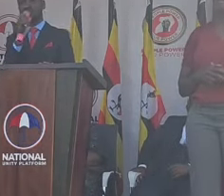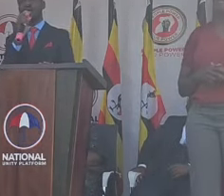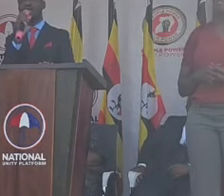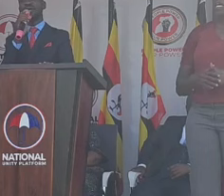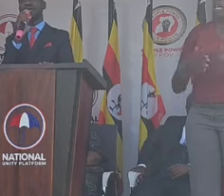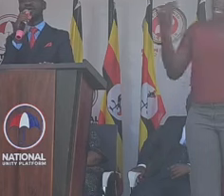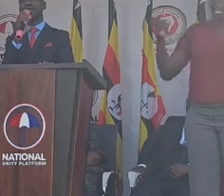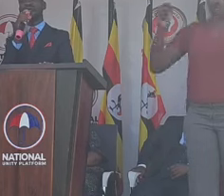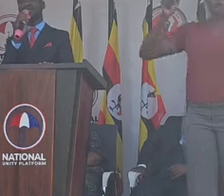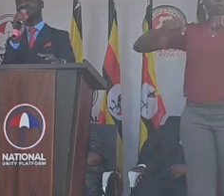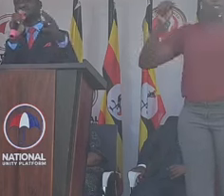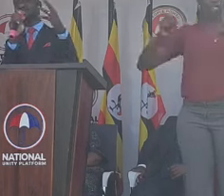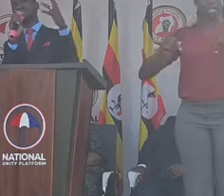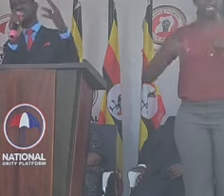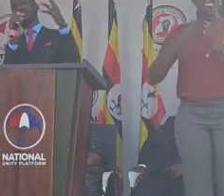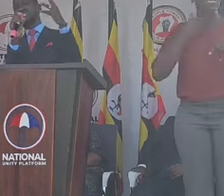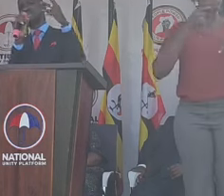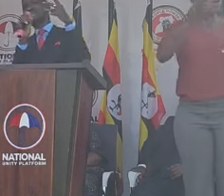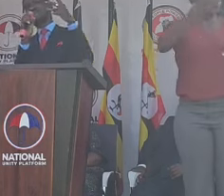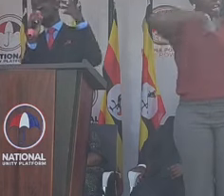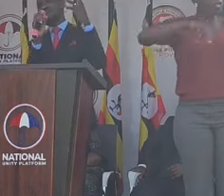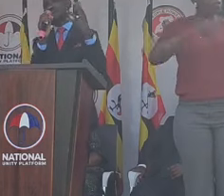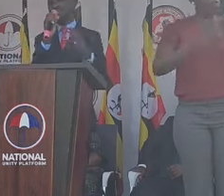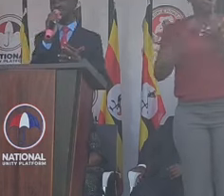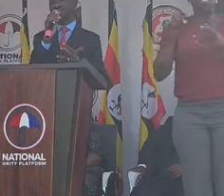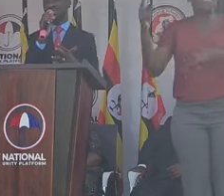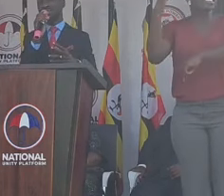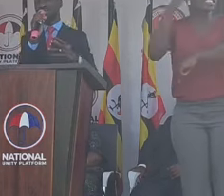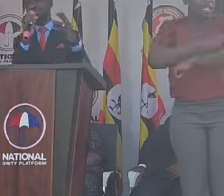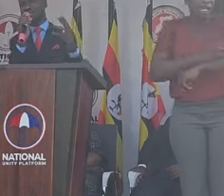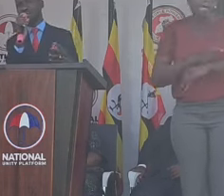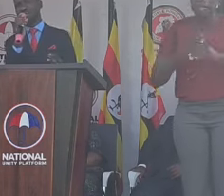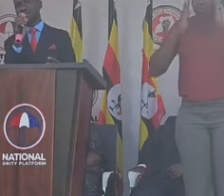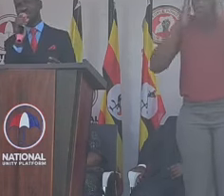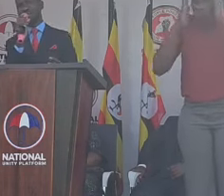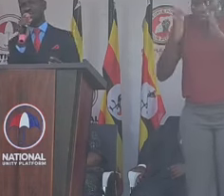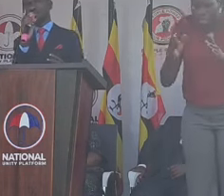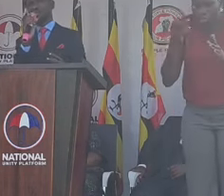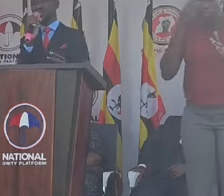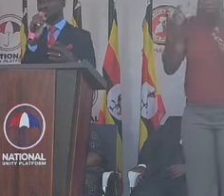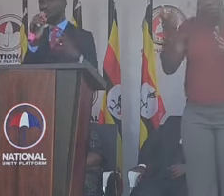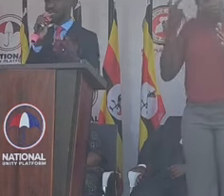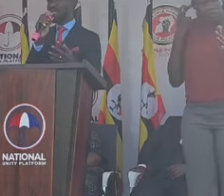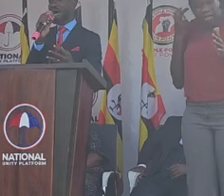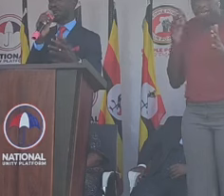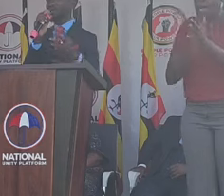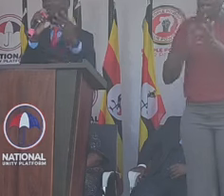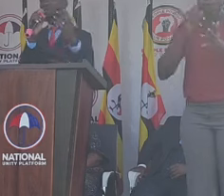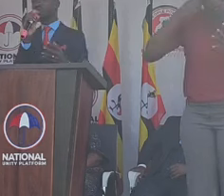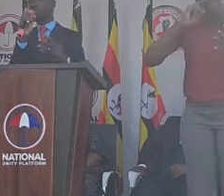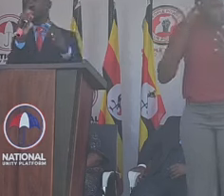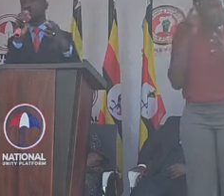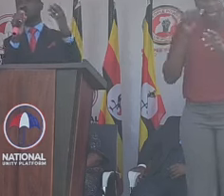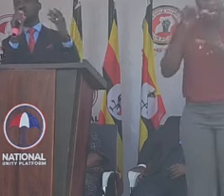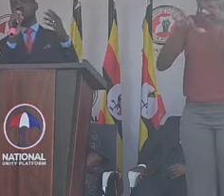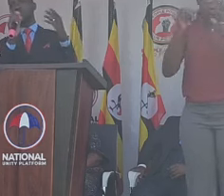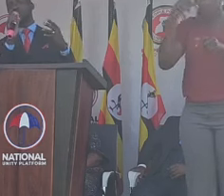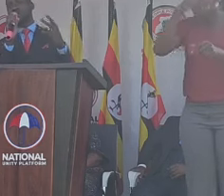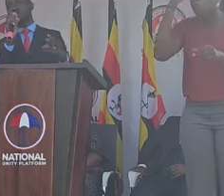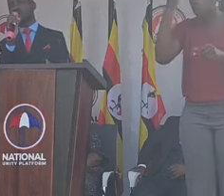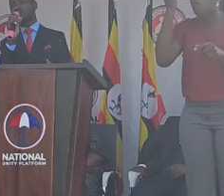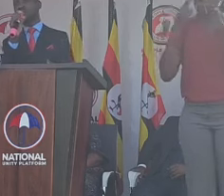So today, I want us to use this day to meditate, to reflect, to think about the reasons why we